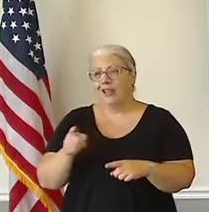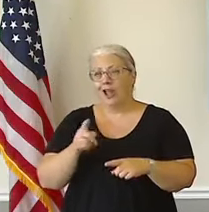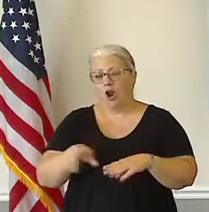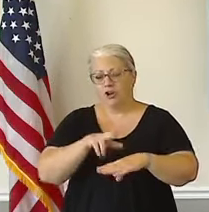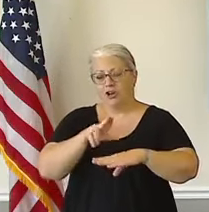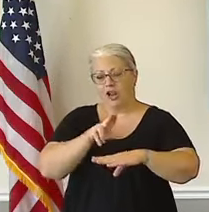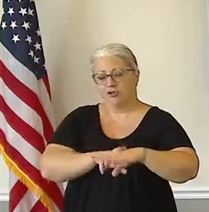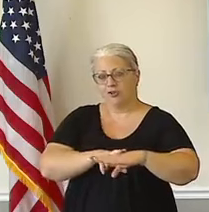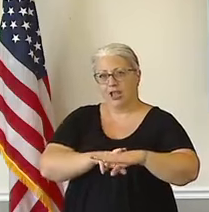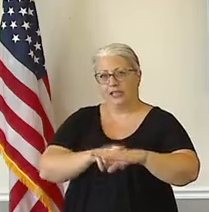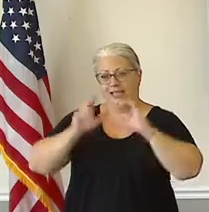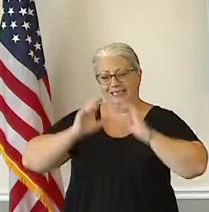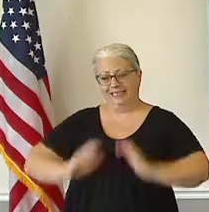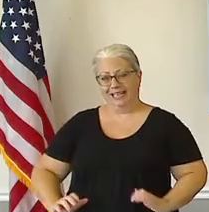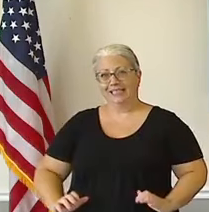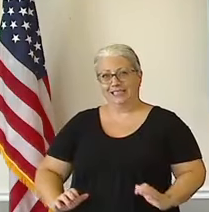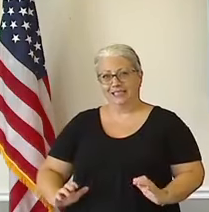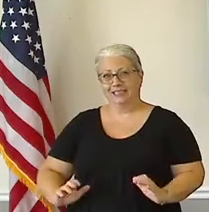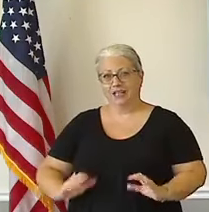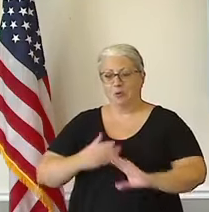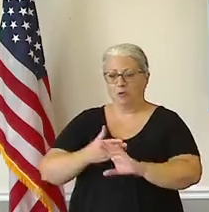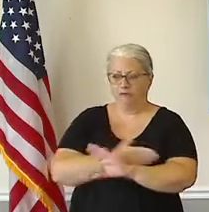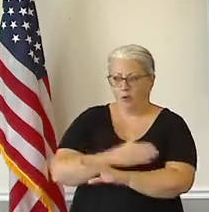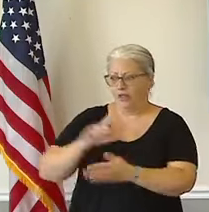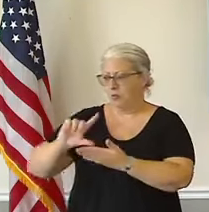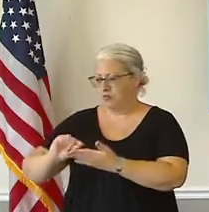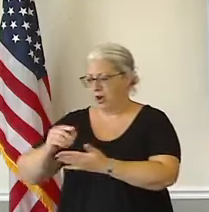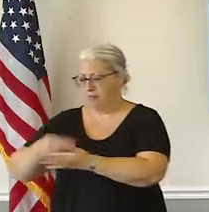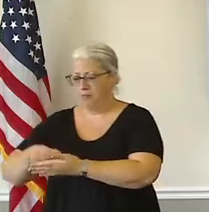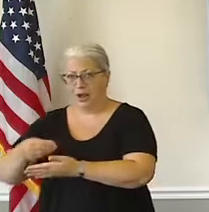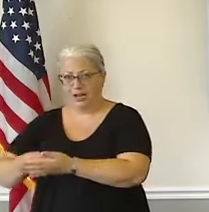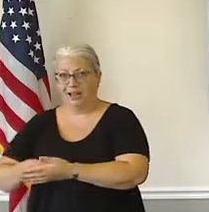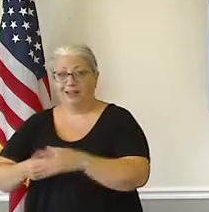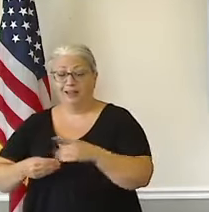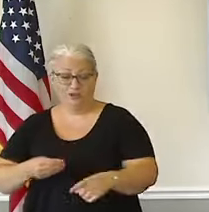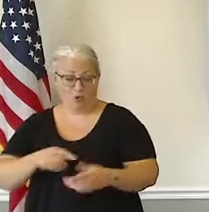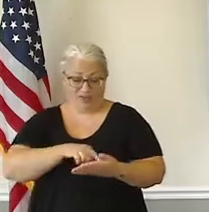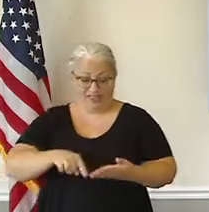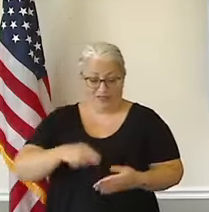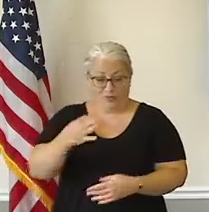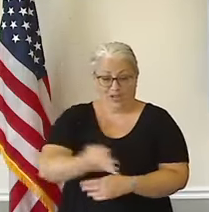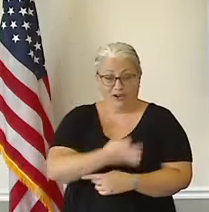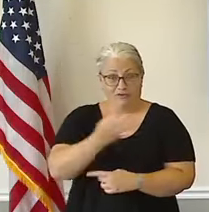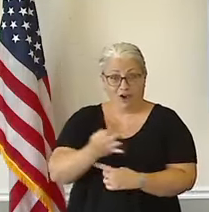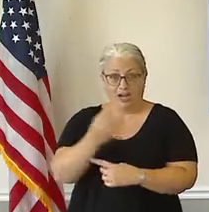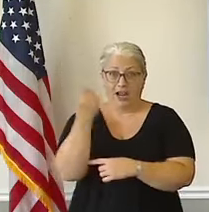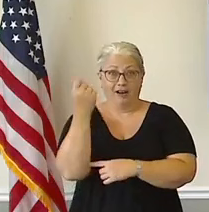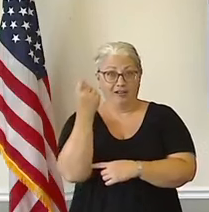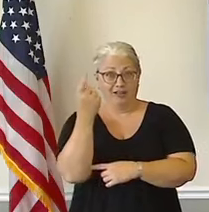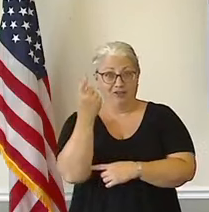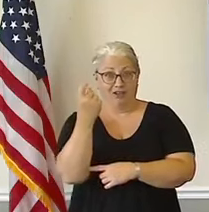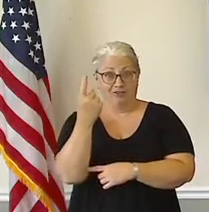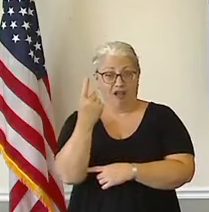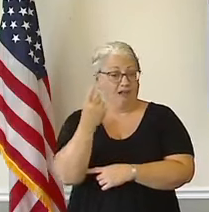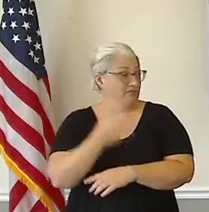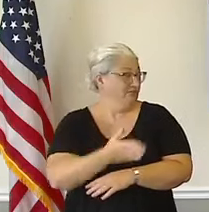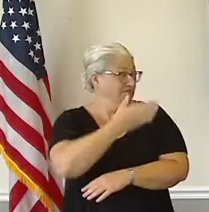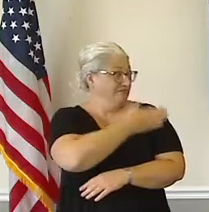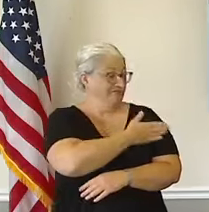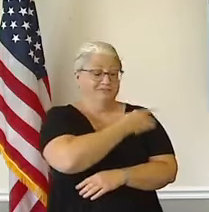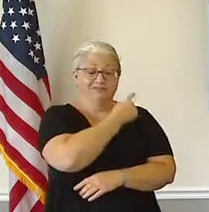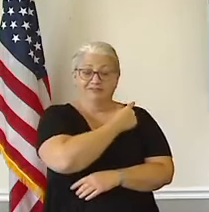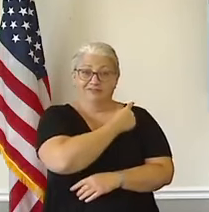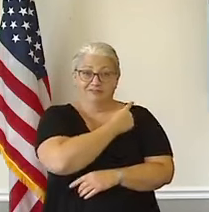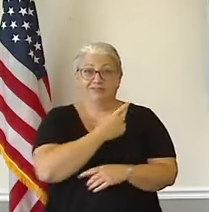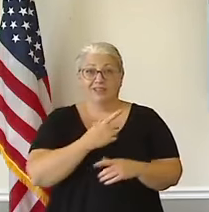of even the printing of money. So on Friday of this week at 11 a.m. in the county legislature, in those chambers next door,